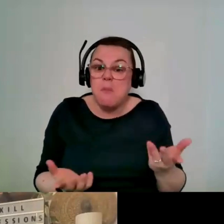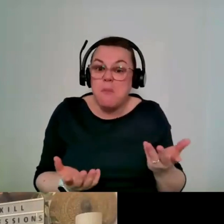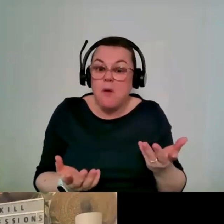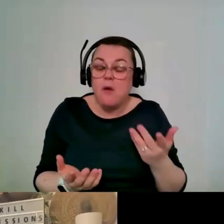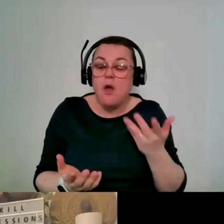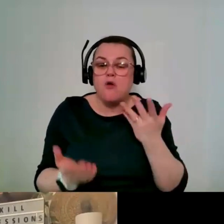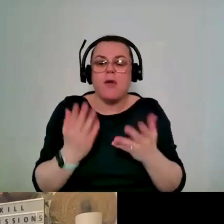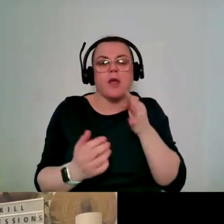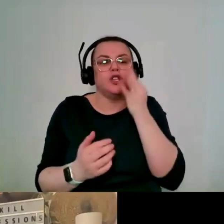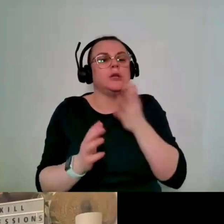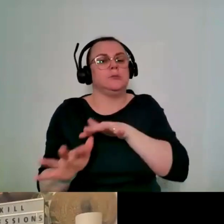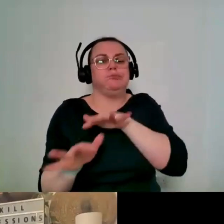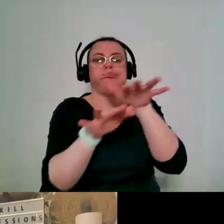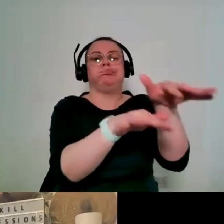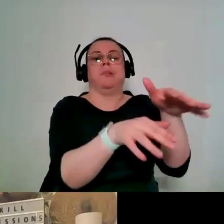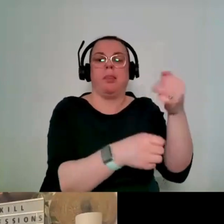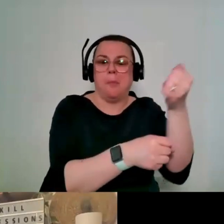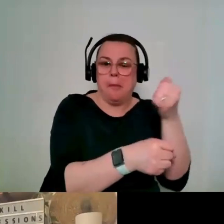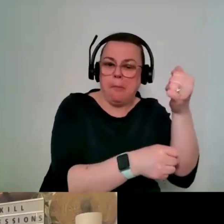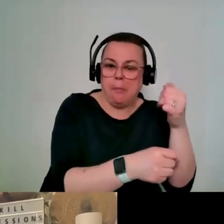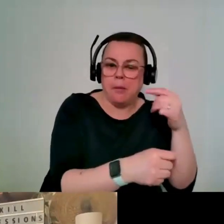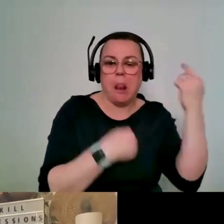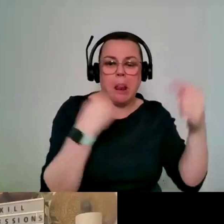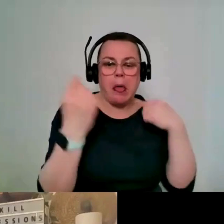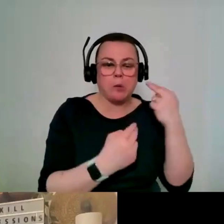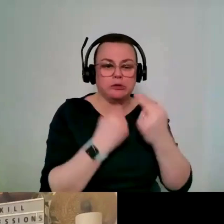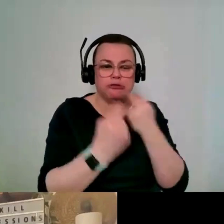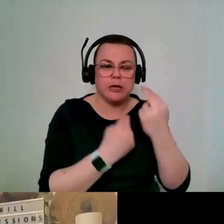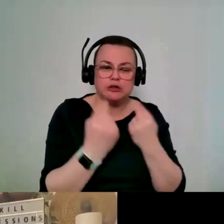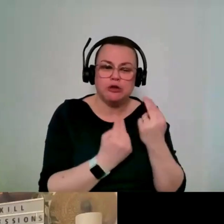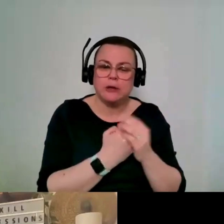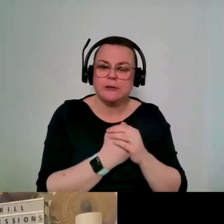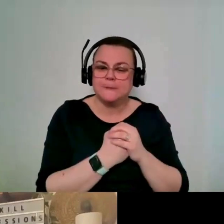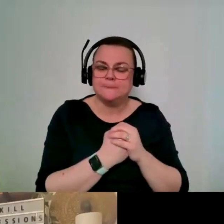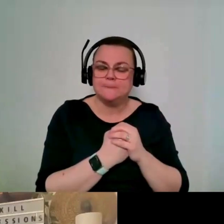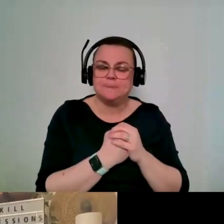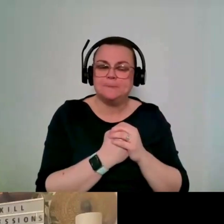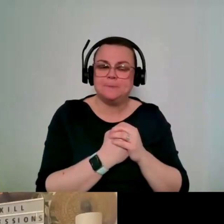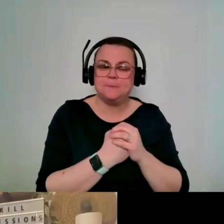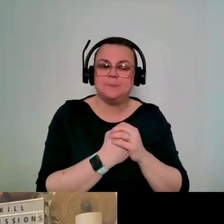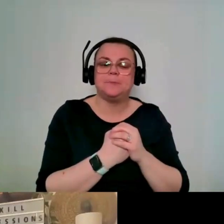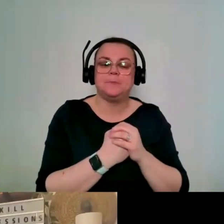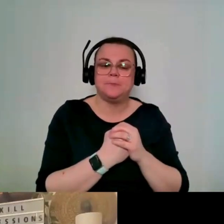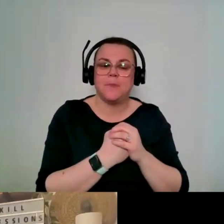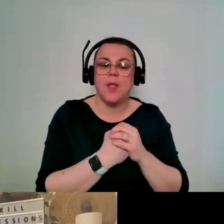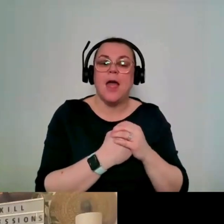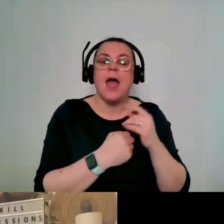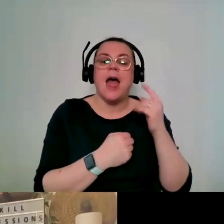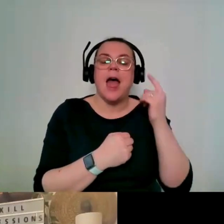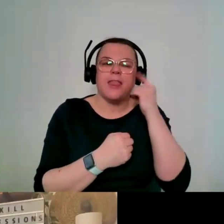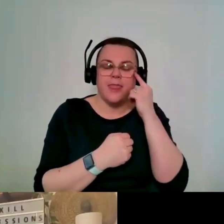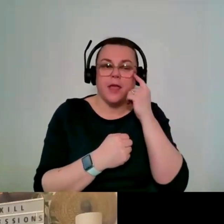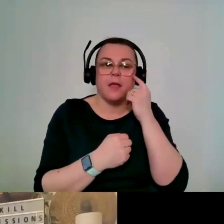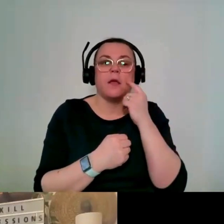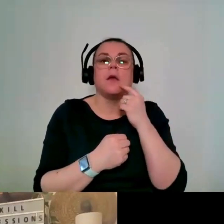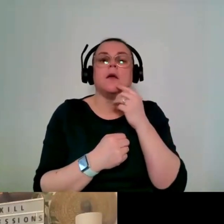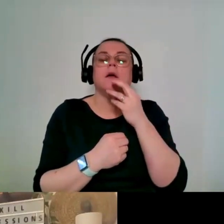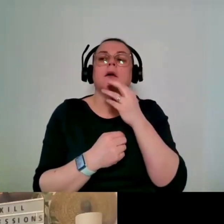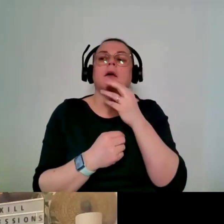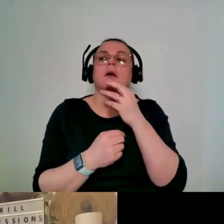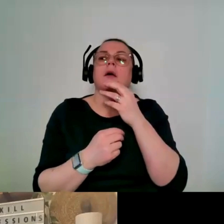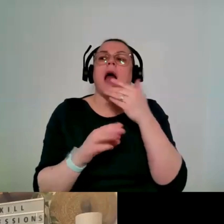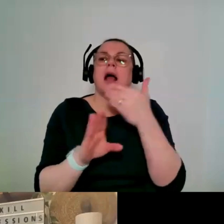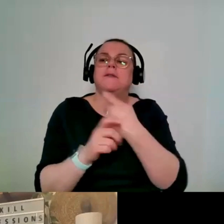gravitate to the pub and, you know, noisy restaurants. And I think there's a trend of moving away from that anyway.